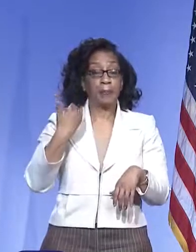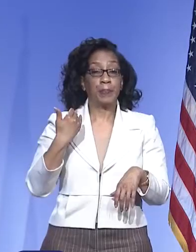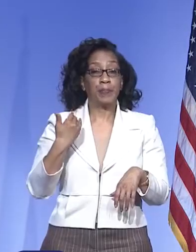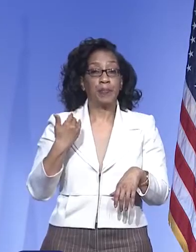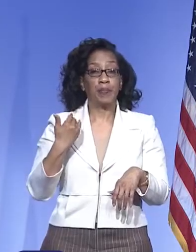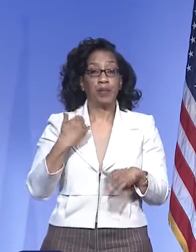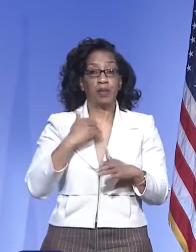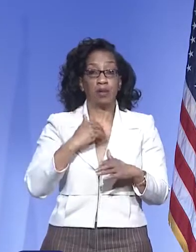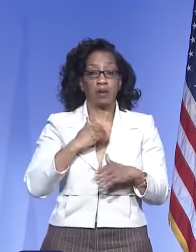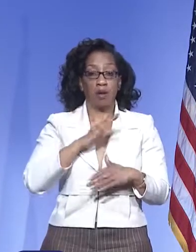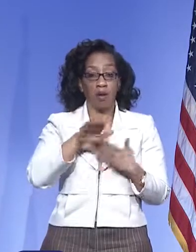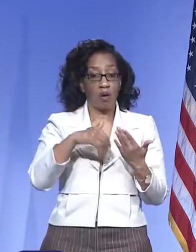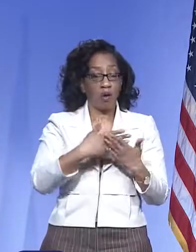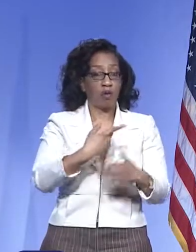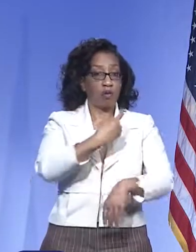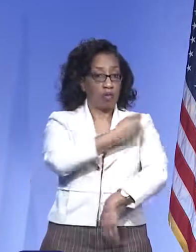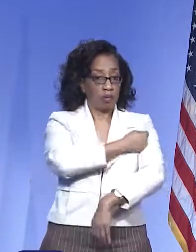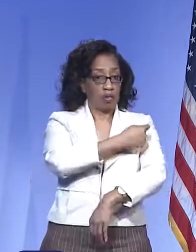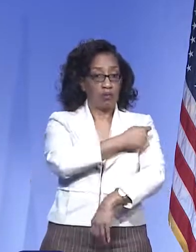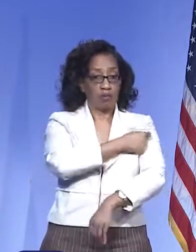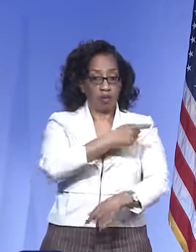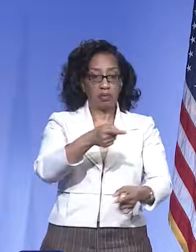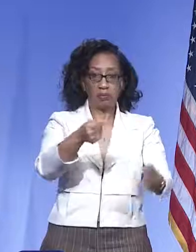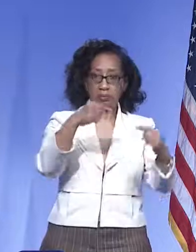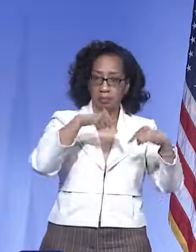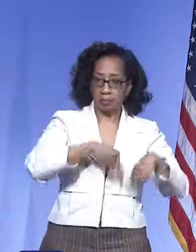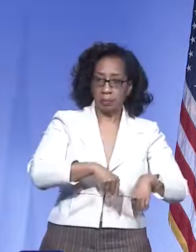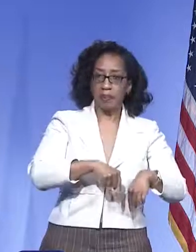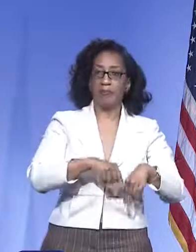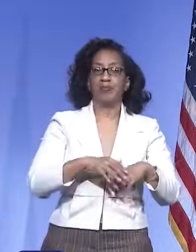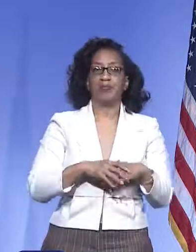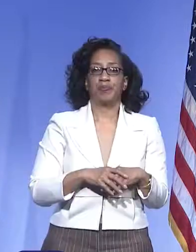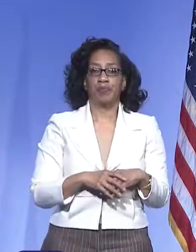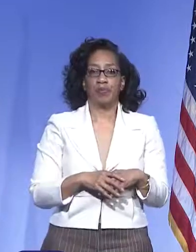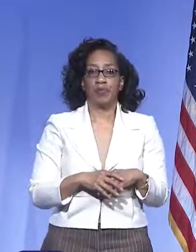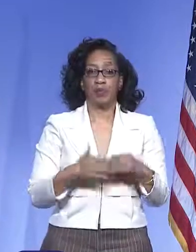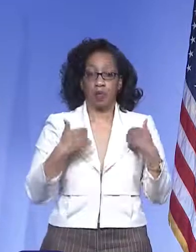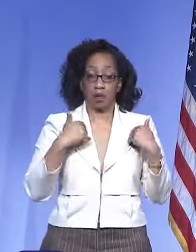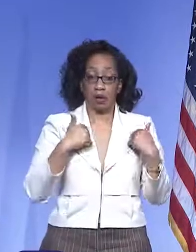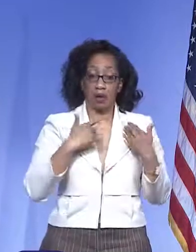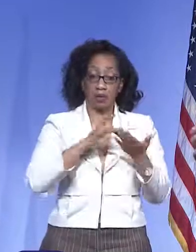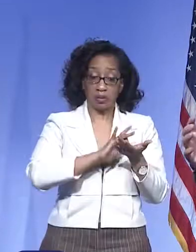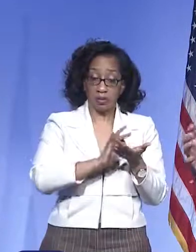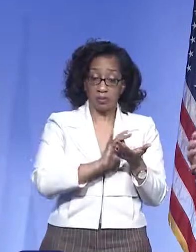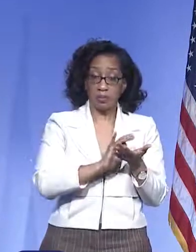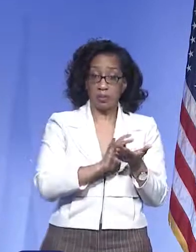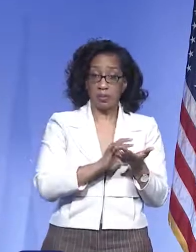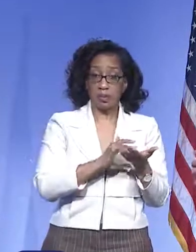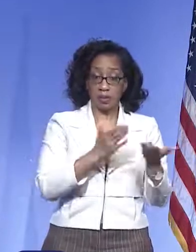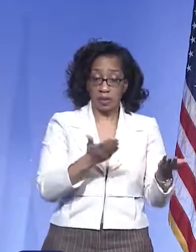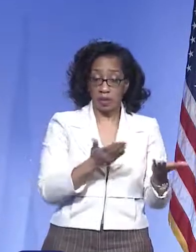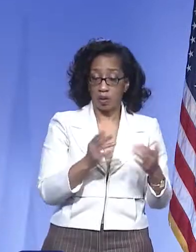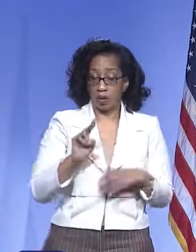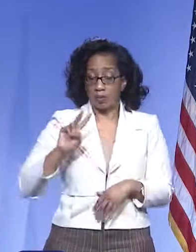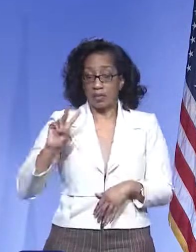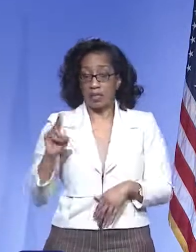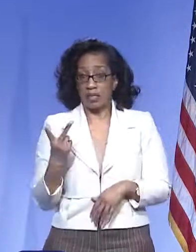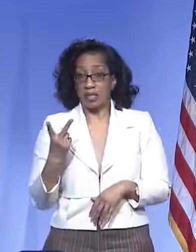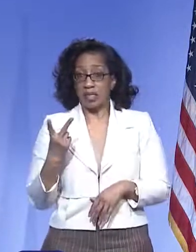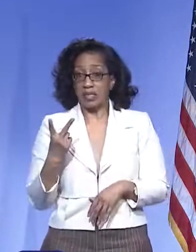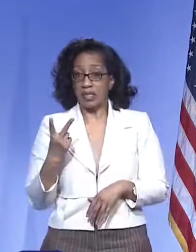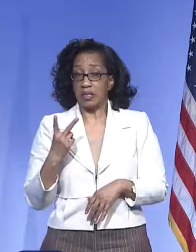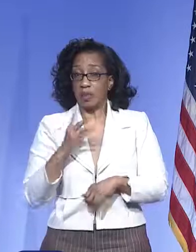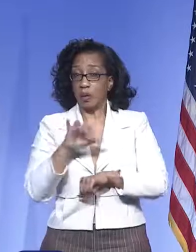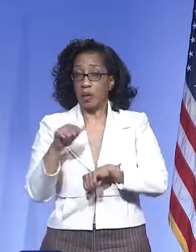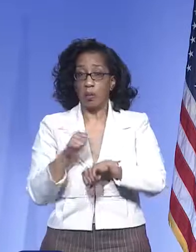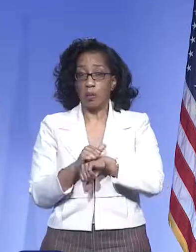of our first round doses come to us. This is especially as we had some inventory on hand. We had second dose of appointments available that